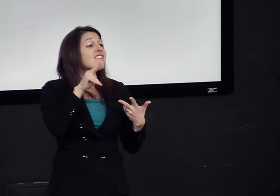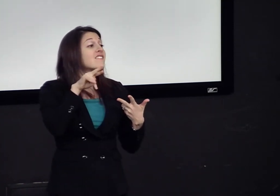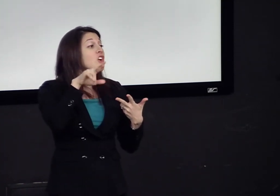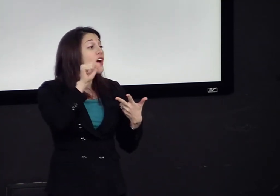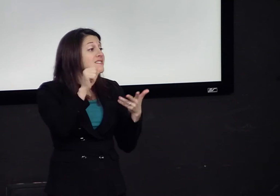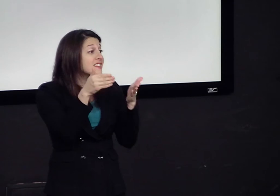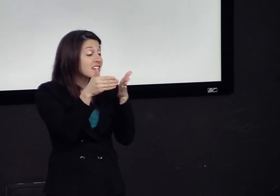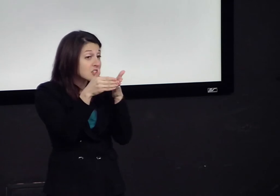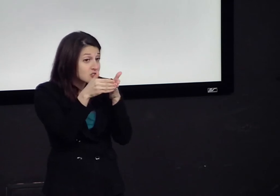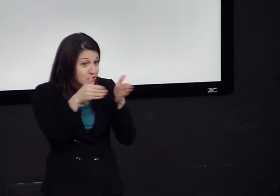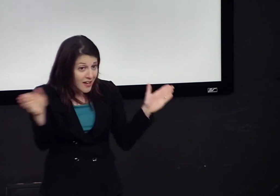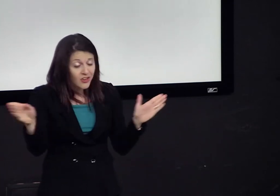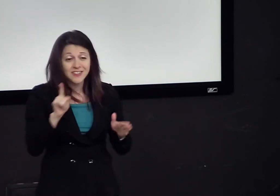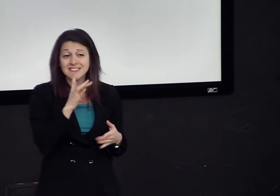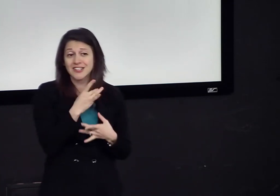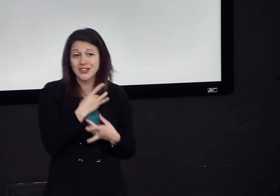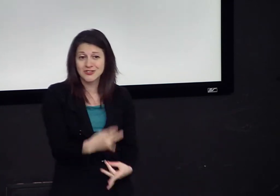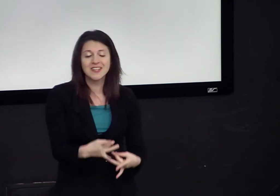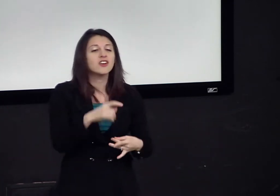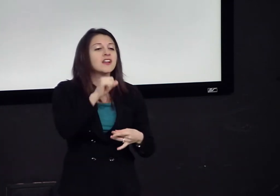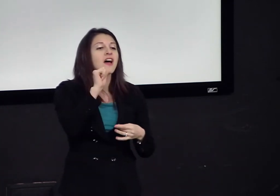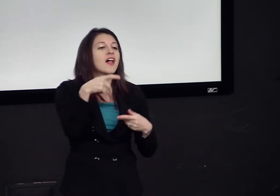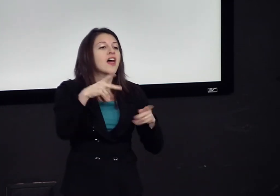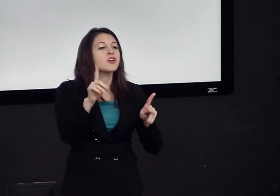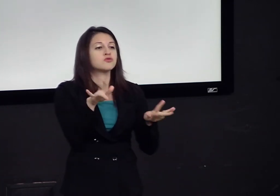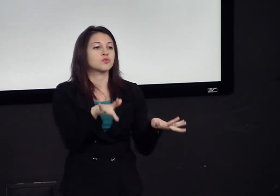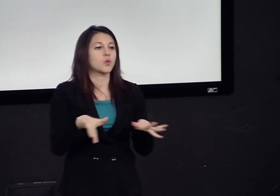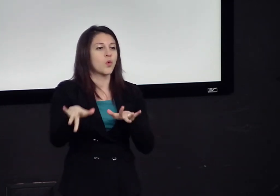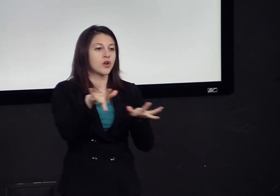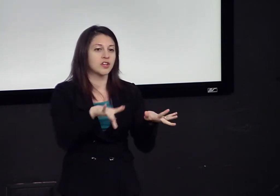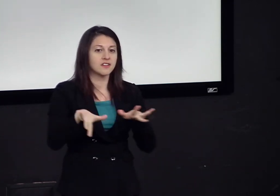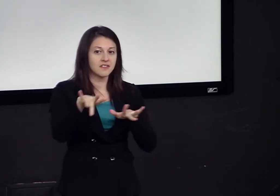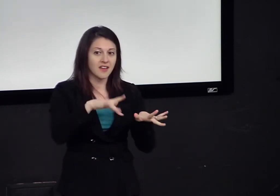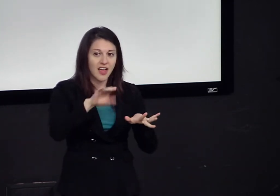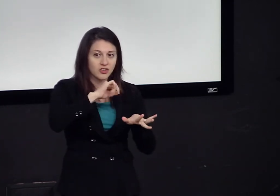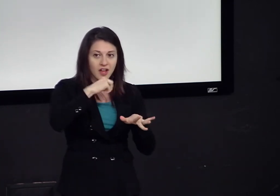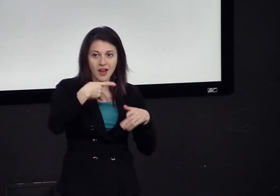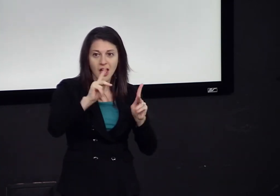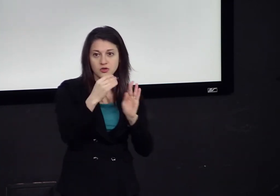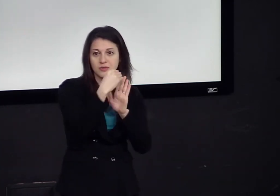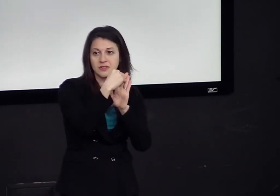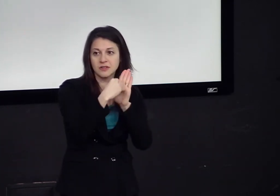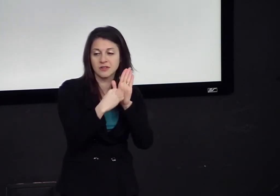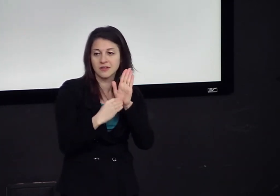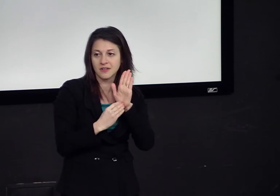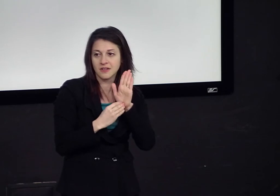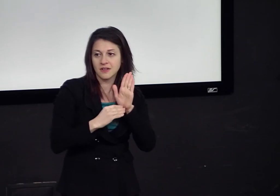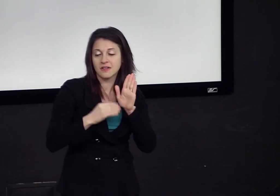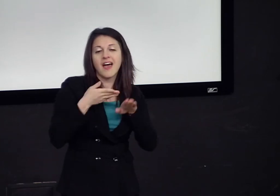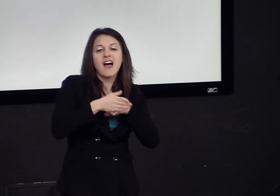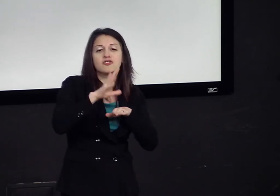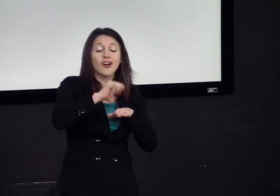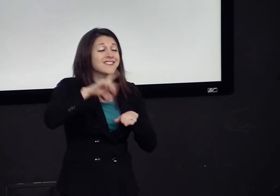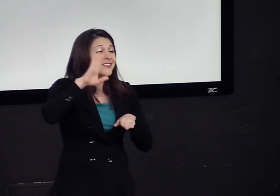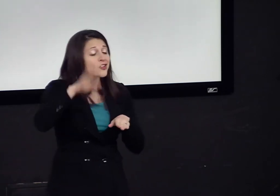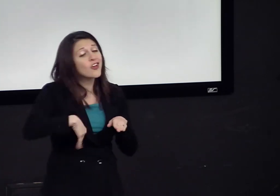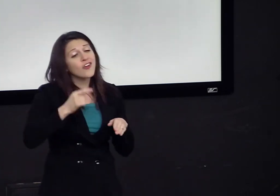allowed to deny anyone from making a call. And you're also not allowed to take notes about a particular